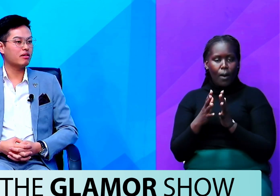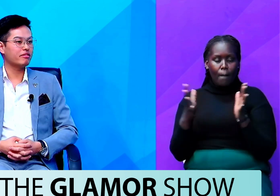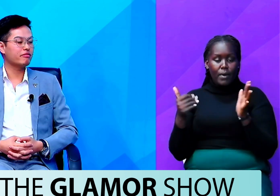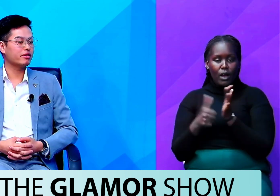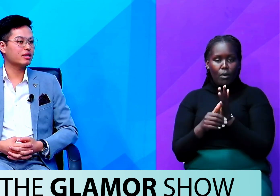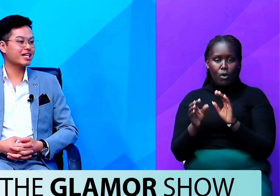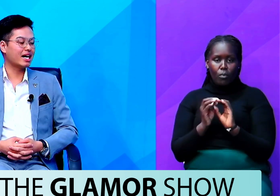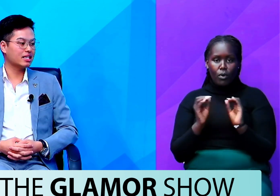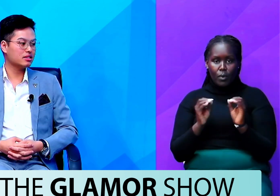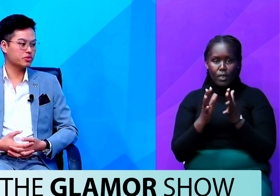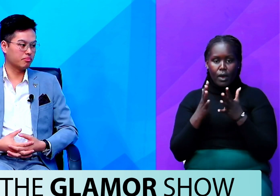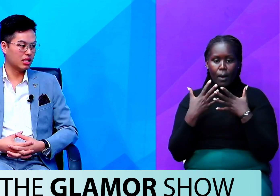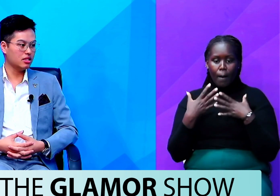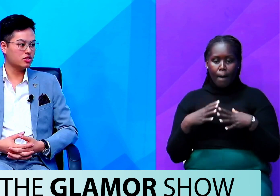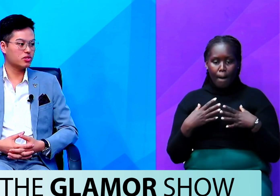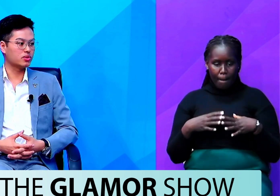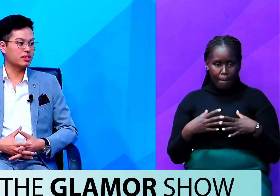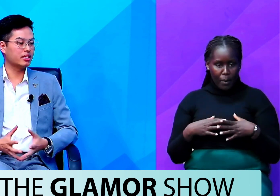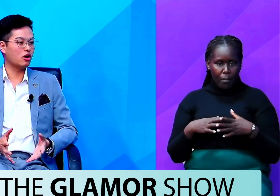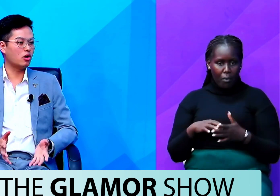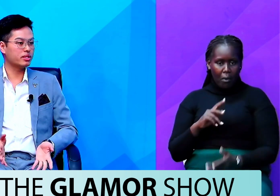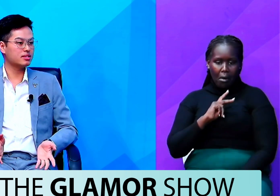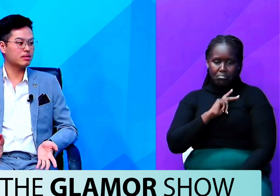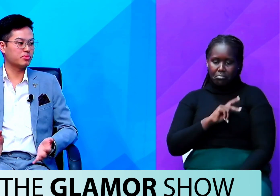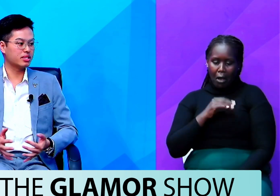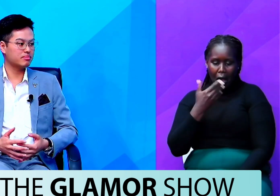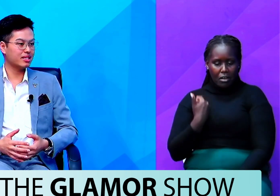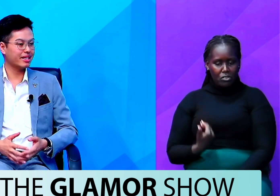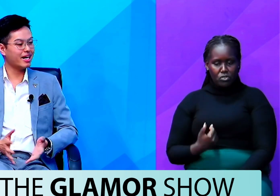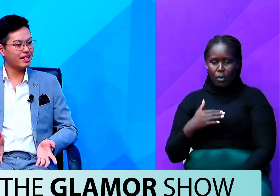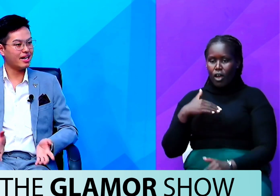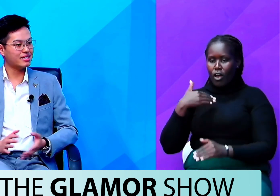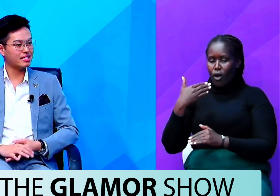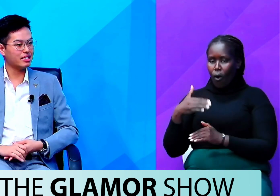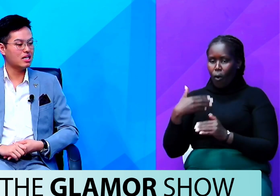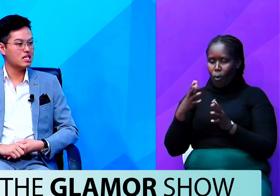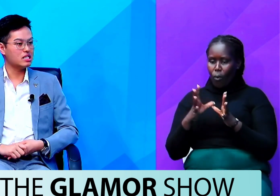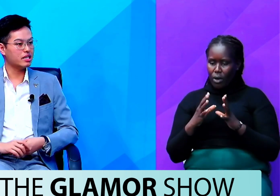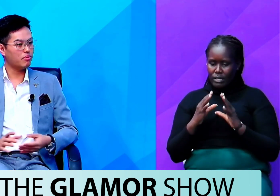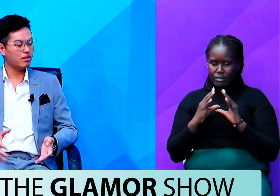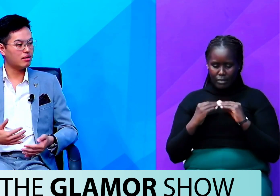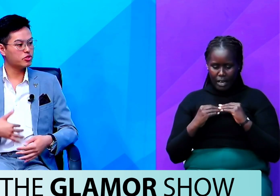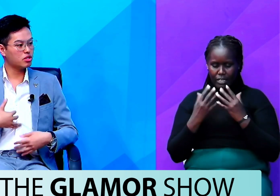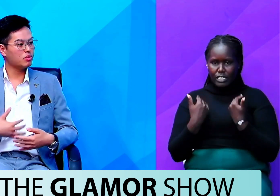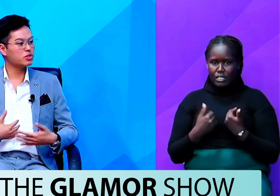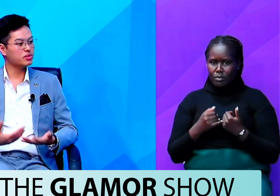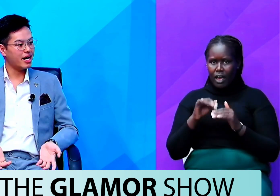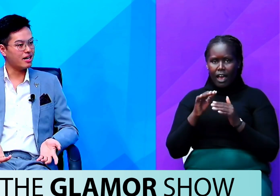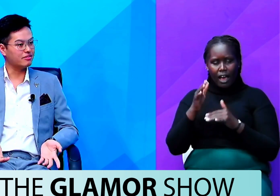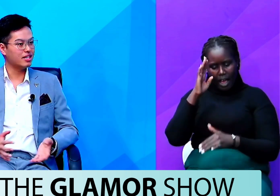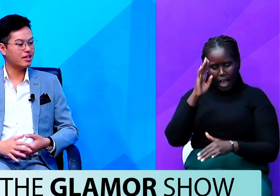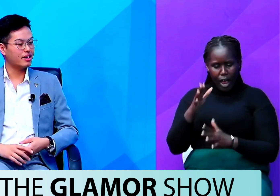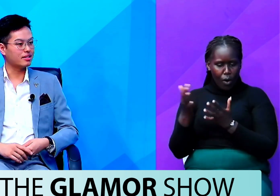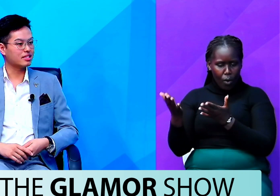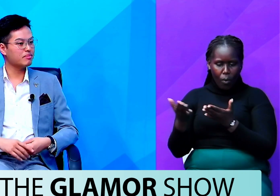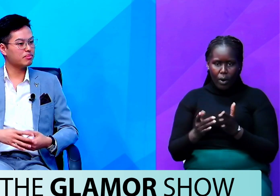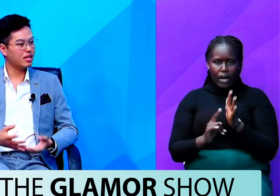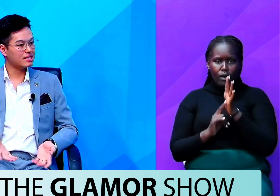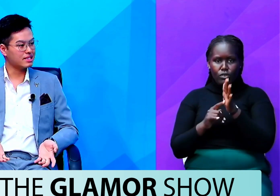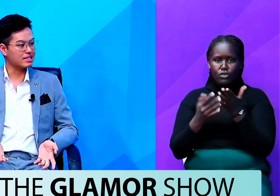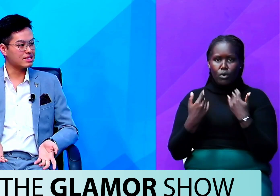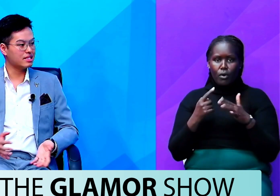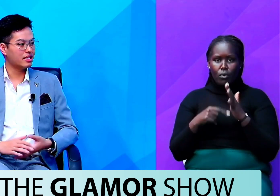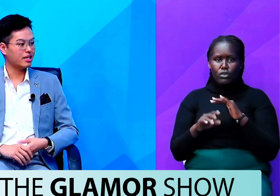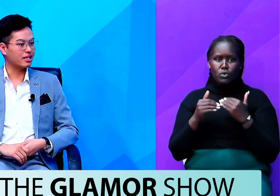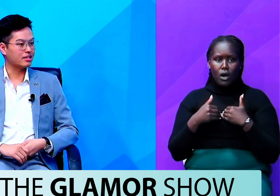people are very, very kind to me. So they always embrace me like, hey, Isaac, yeah, welcome. Show me what you have and give me the